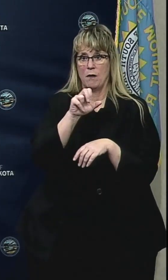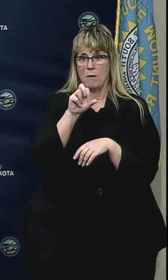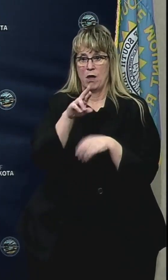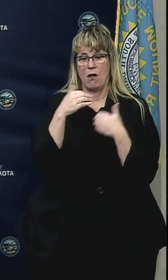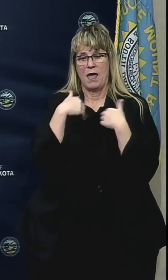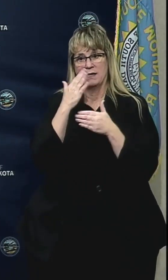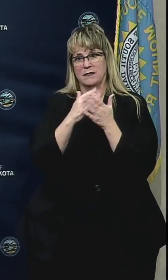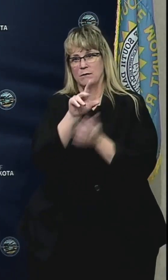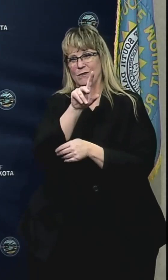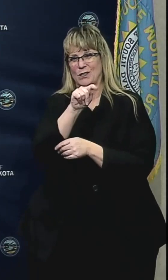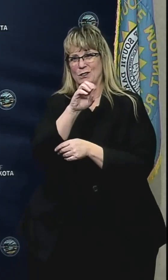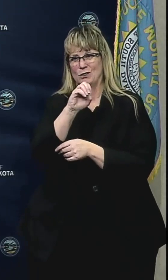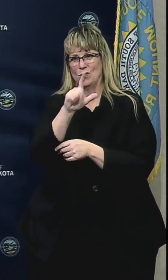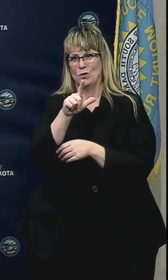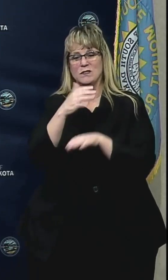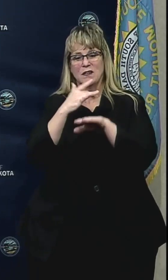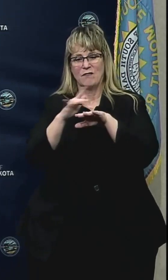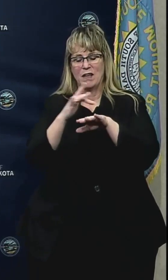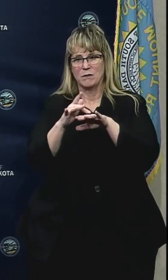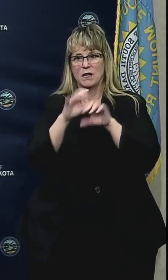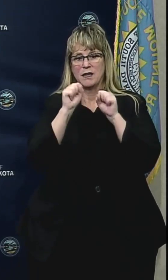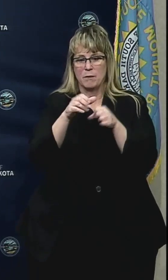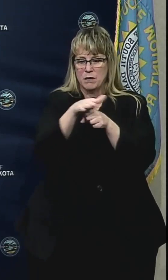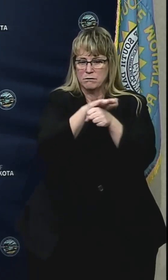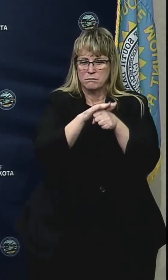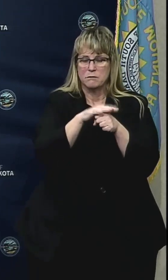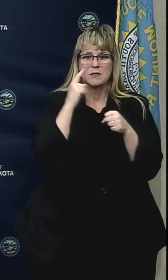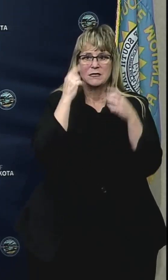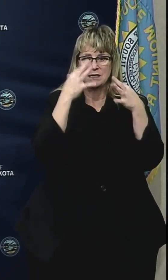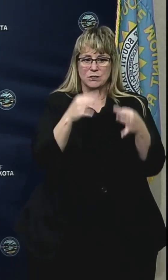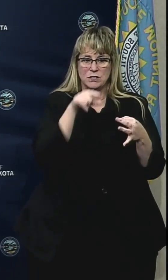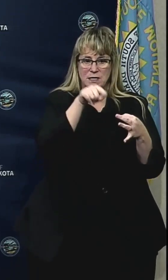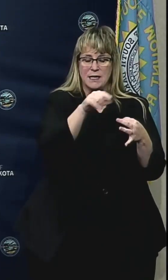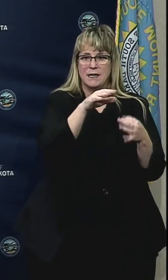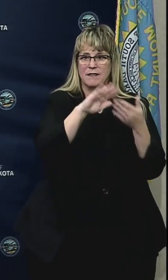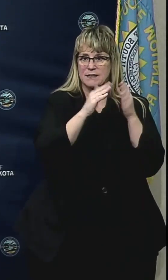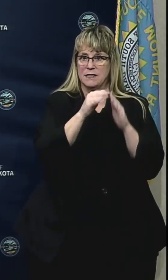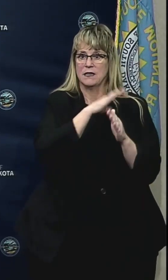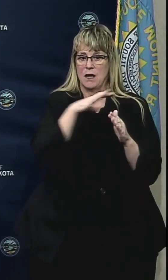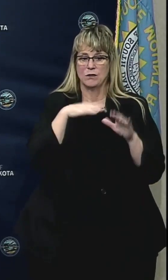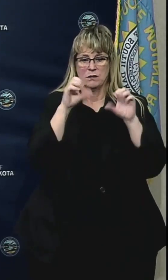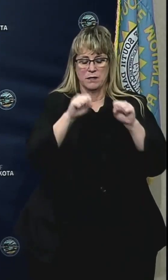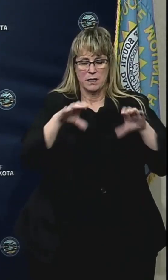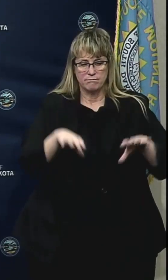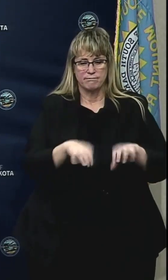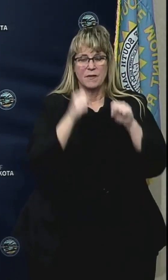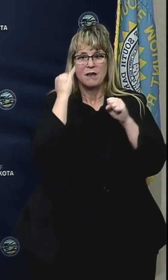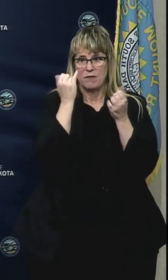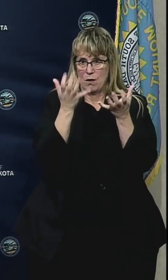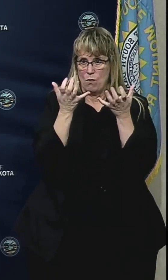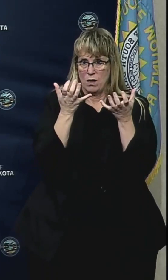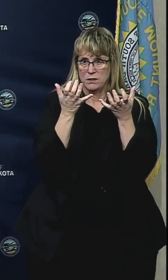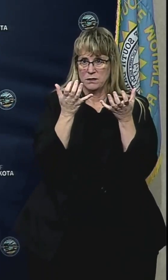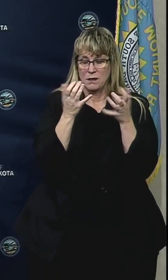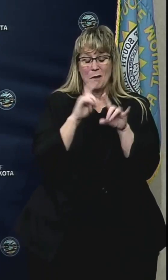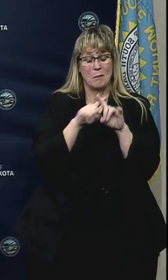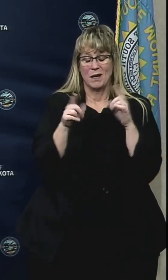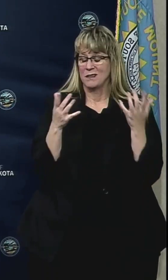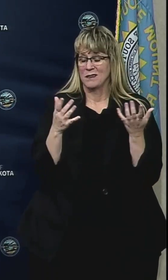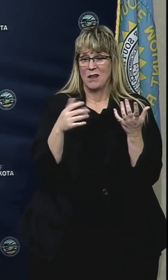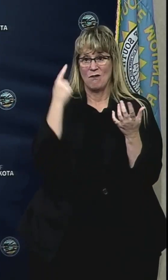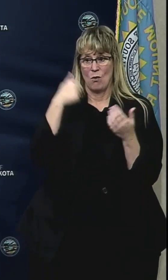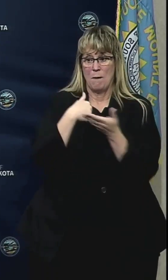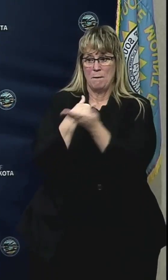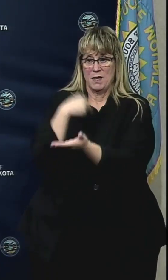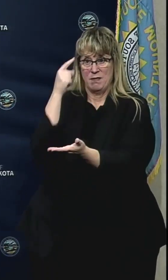tools available, and I know that that can be a local decision that he and the city council can take if they choose to do. But as far as